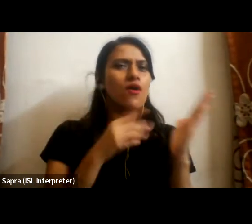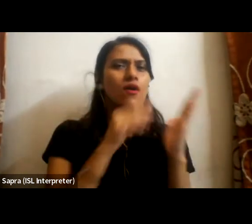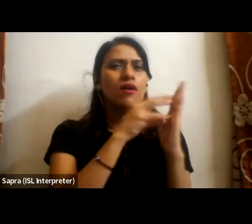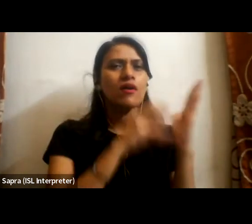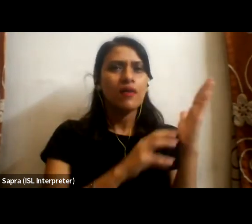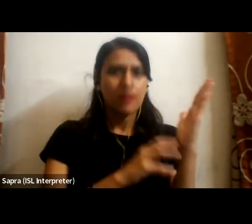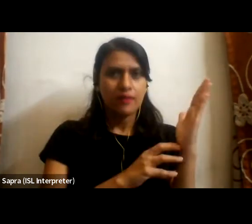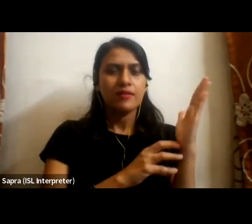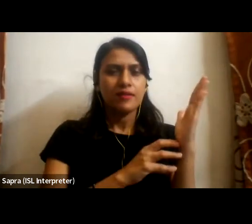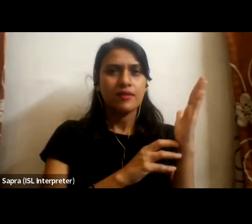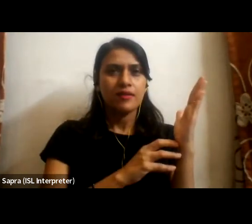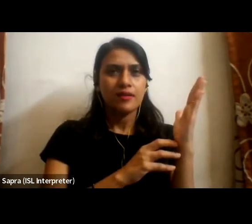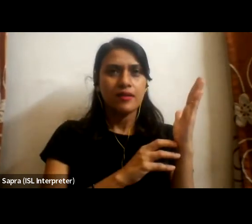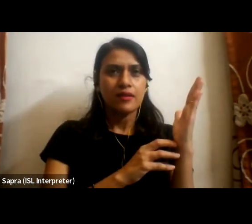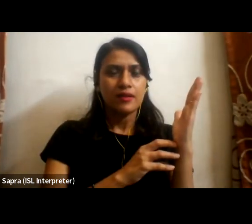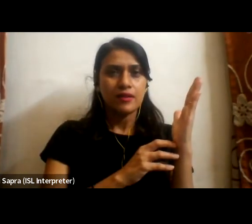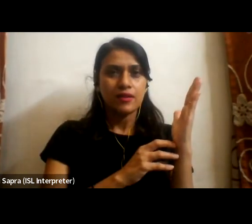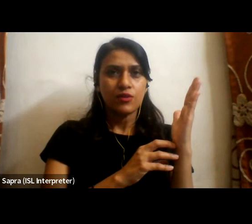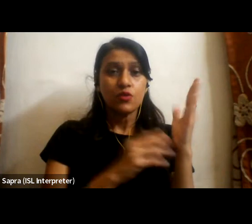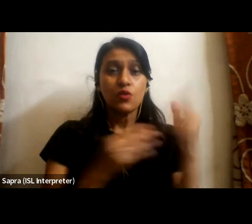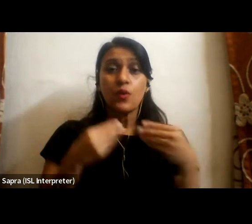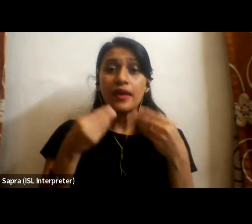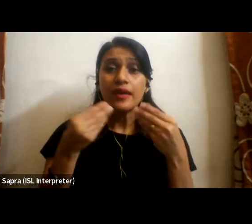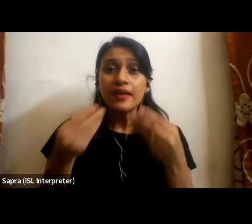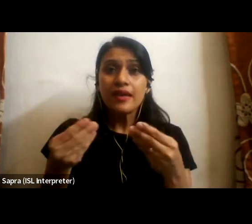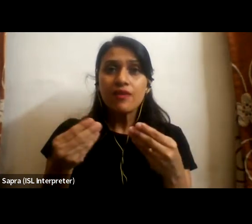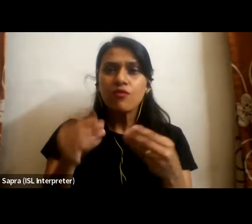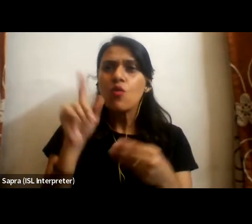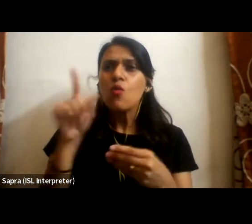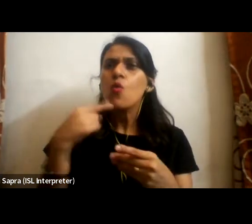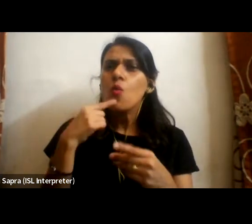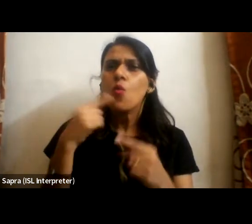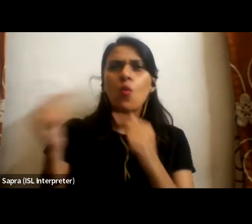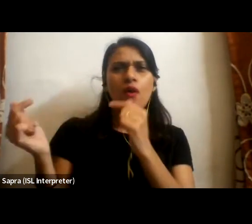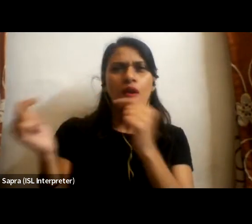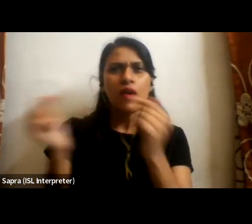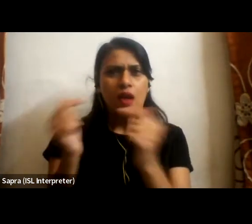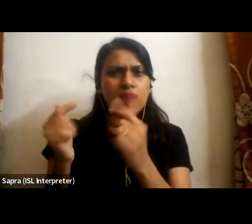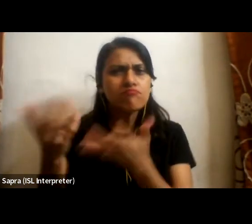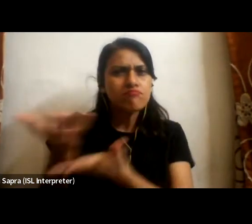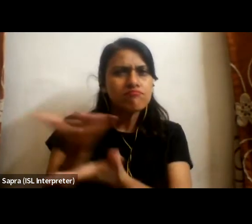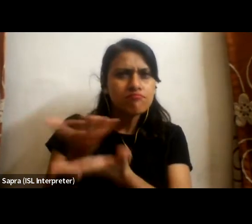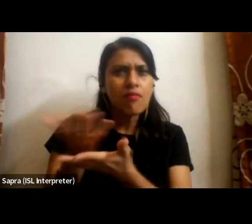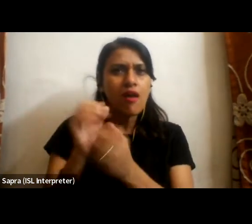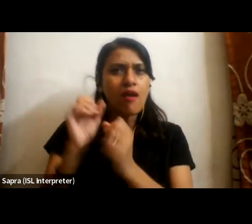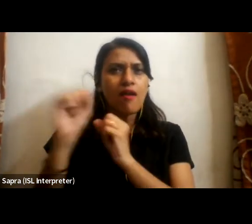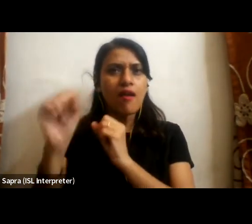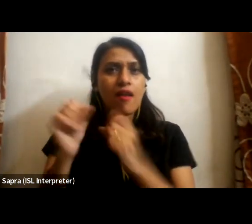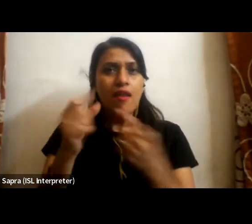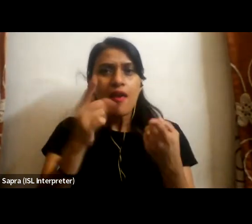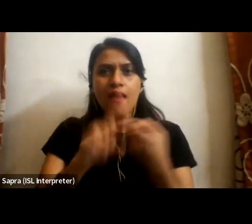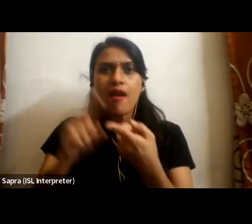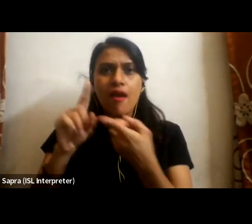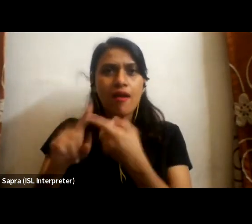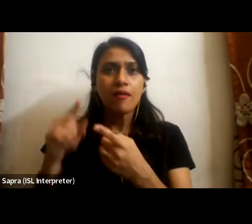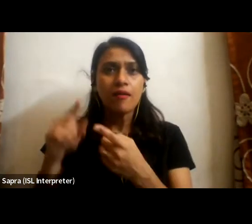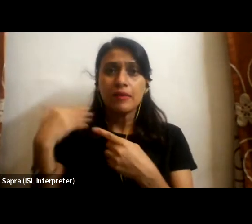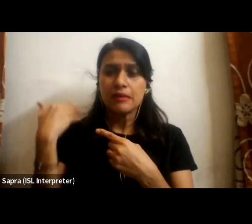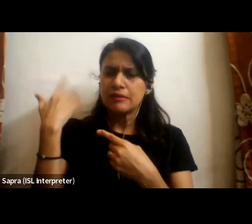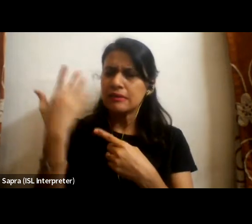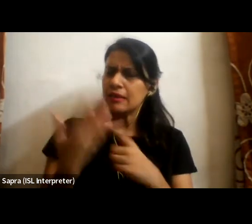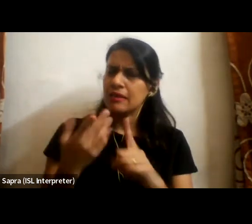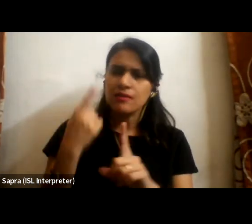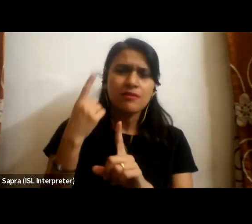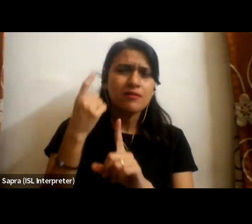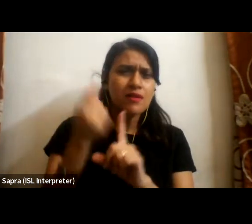is to give credibility to some of the debates and discussions that have been happening over the last several